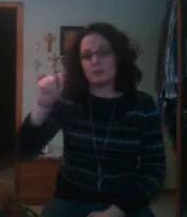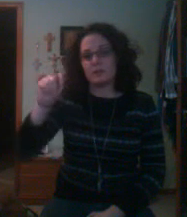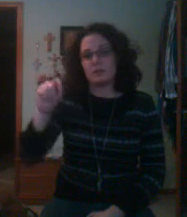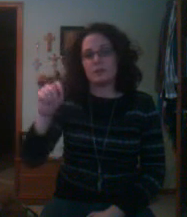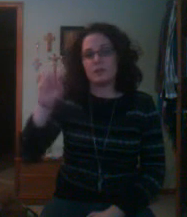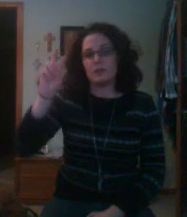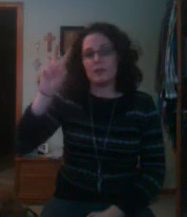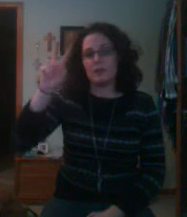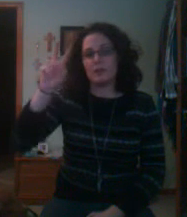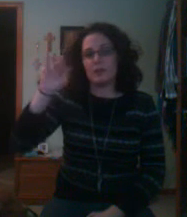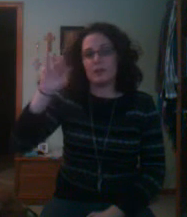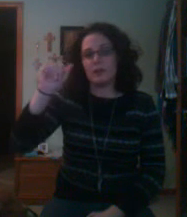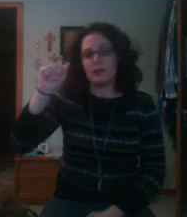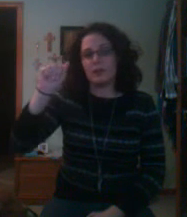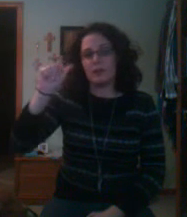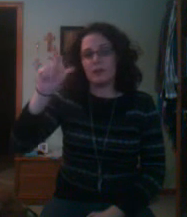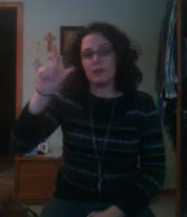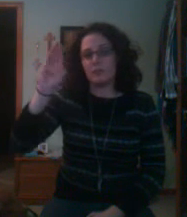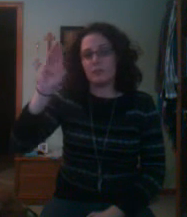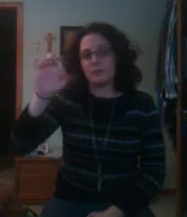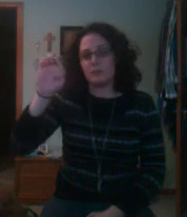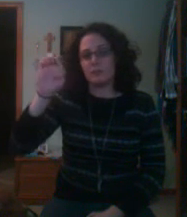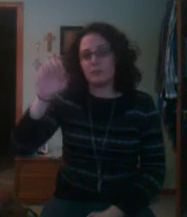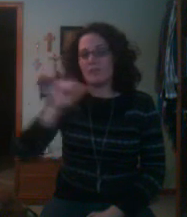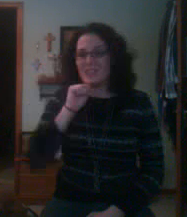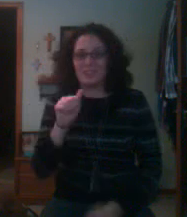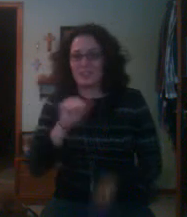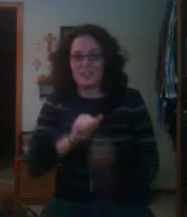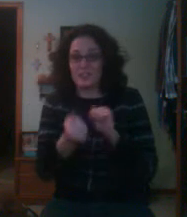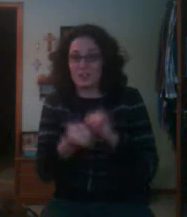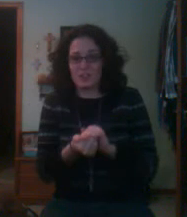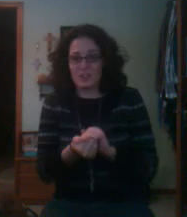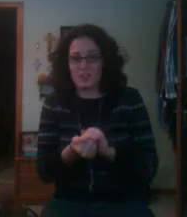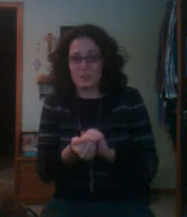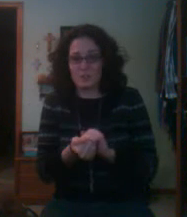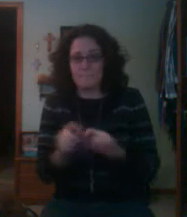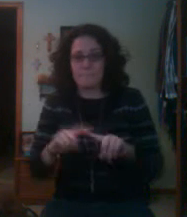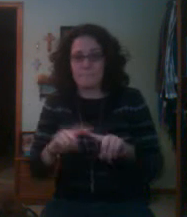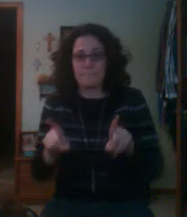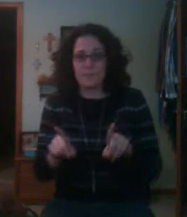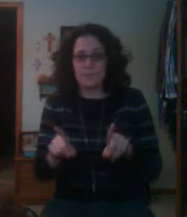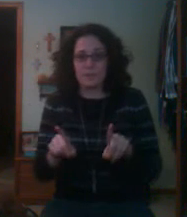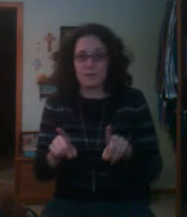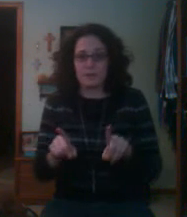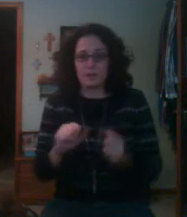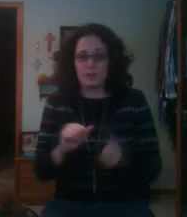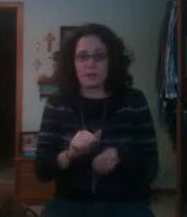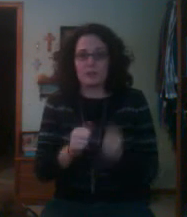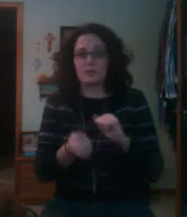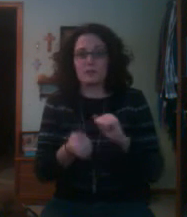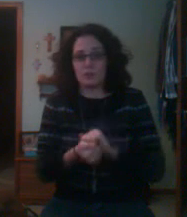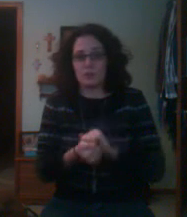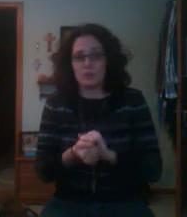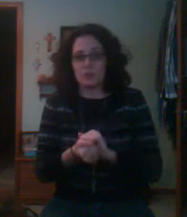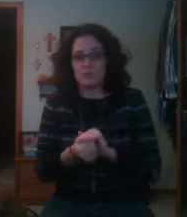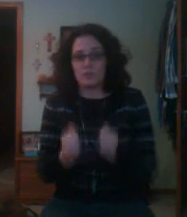the results of the dependent variable depend on the manipulation that you've conducted on the independent variable. So in this